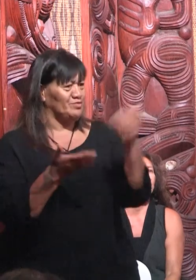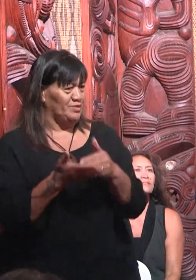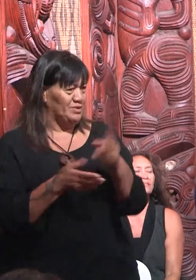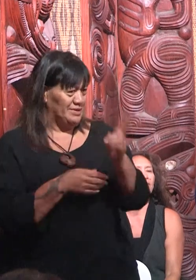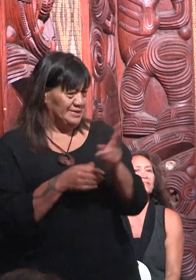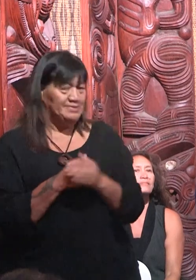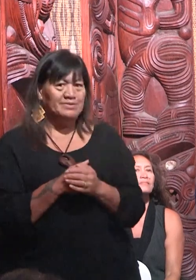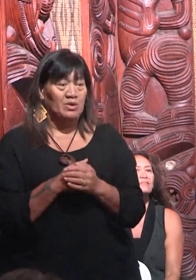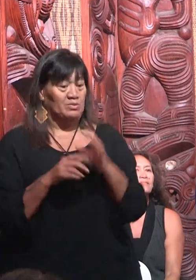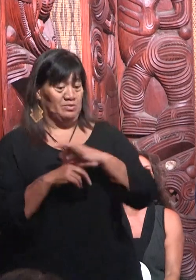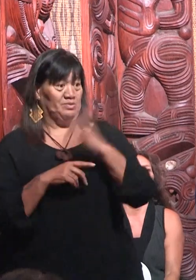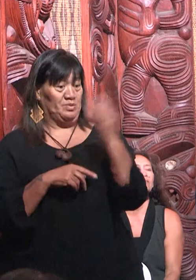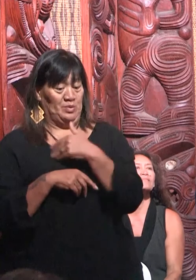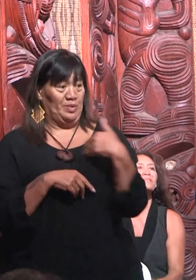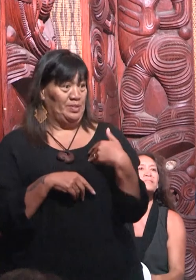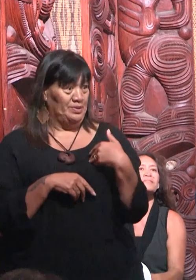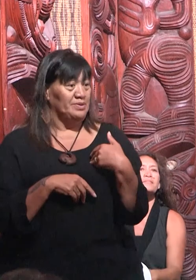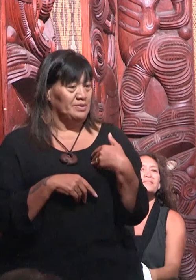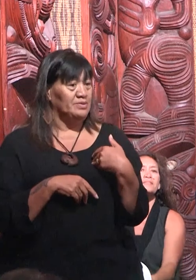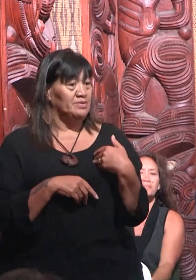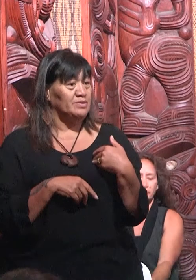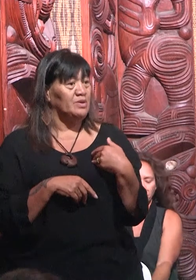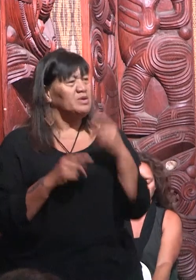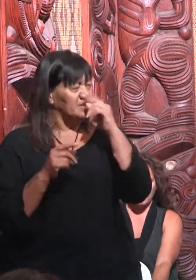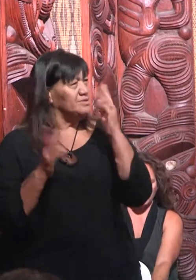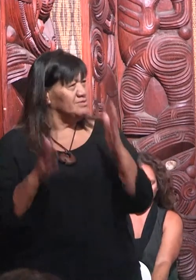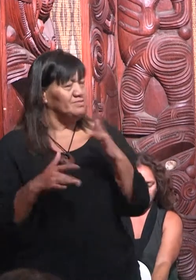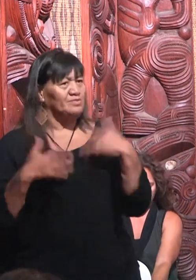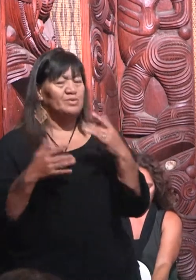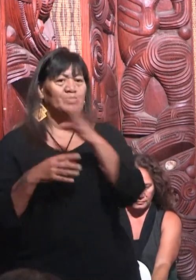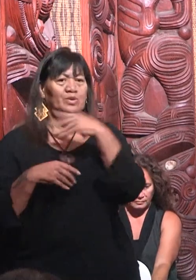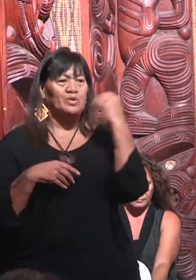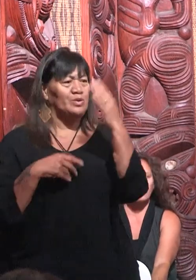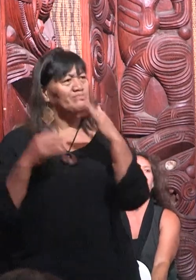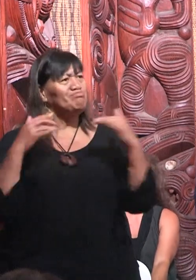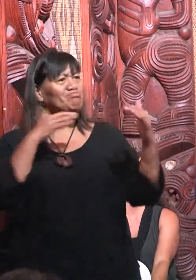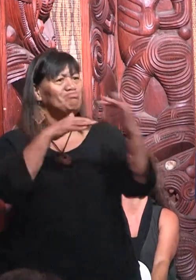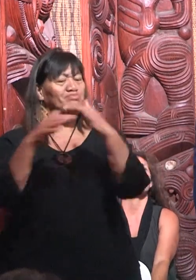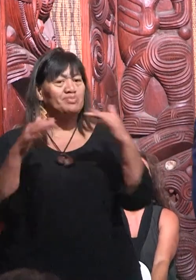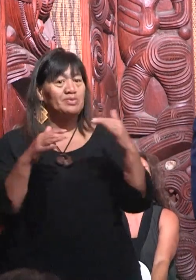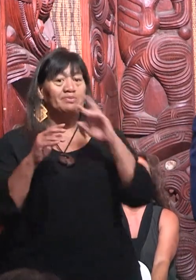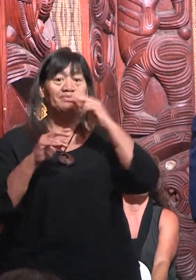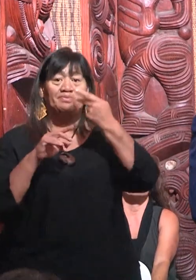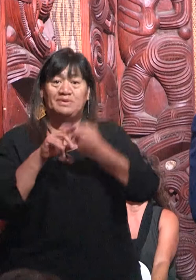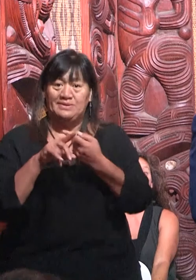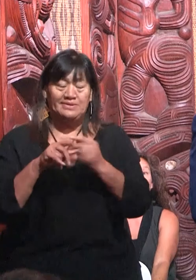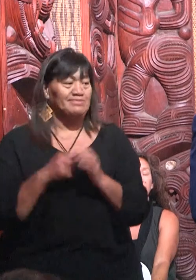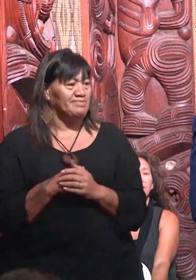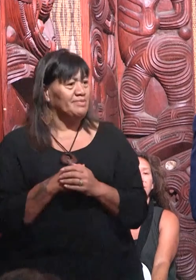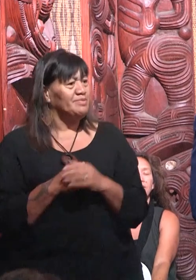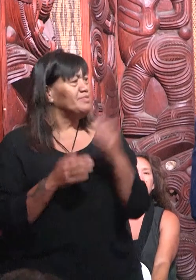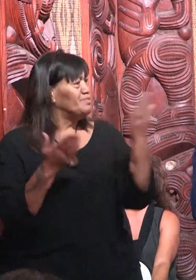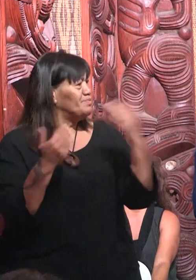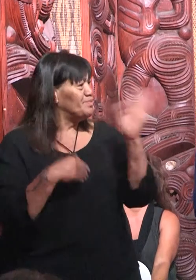atatū e haereere tonu ana ngā wairua. Welcome everyone. It's an honour and a privilege on